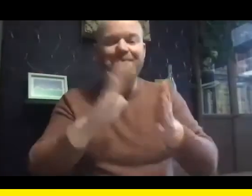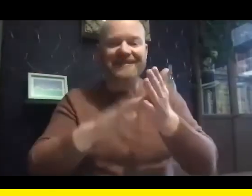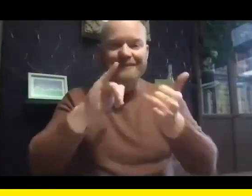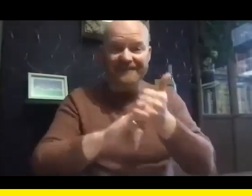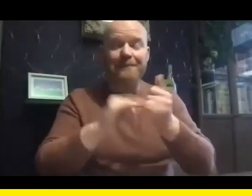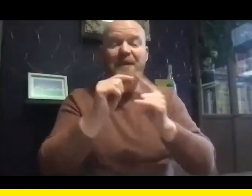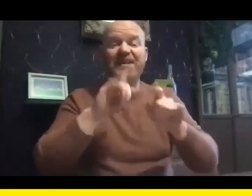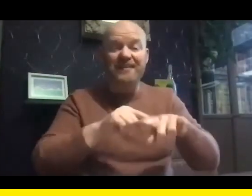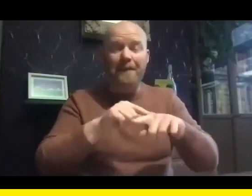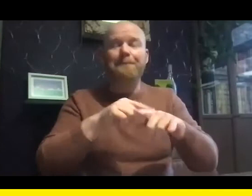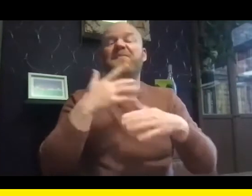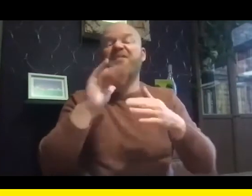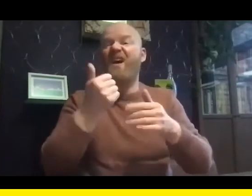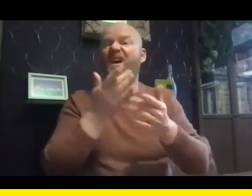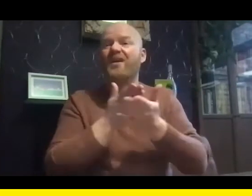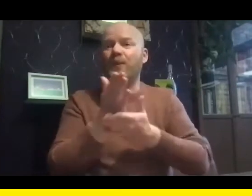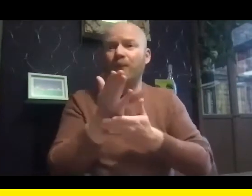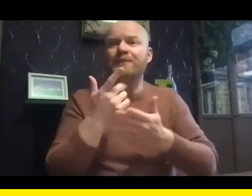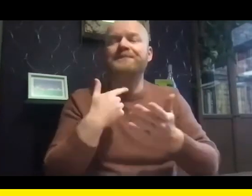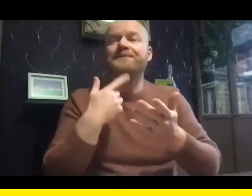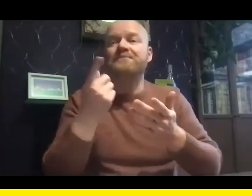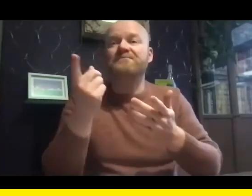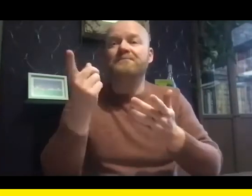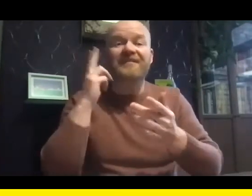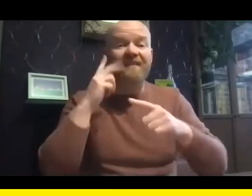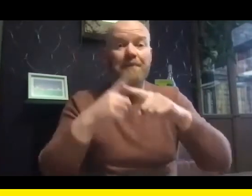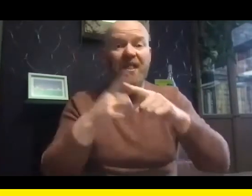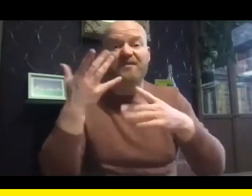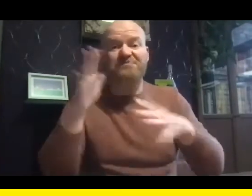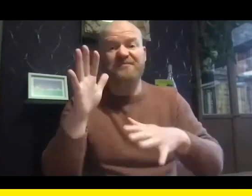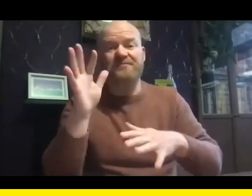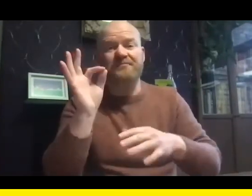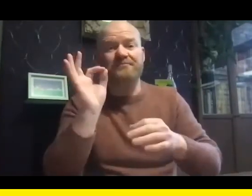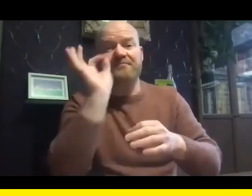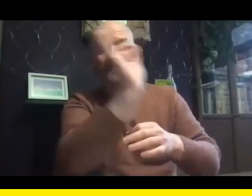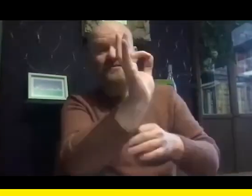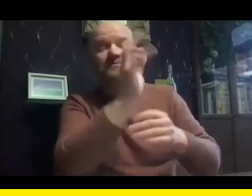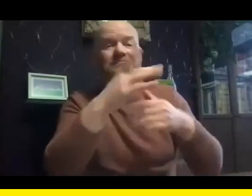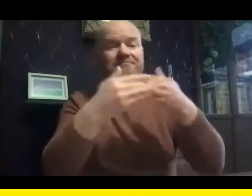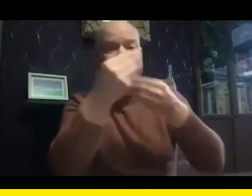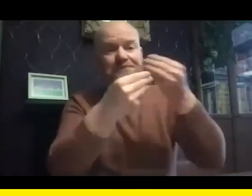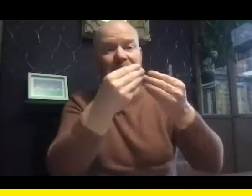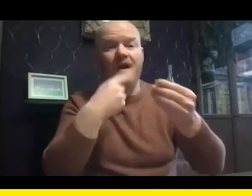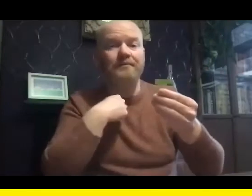And thank you to them. So I was lucky enough to go through that process.